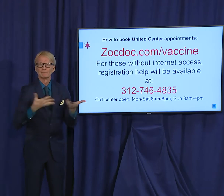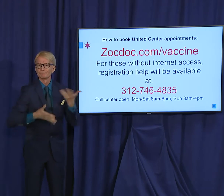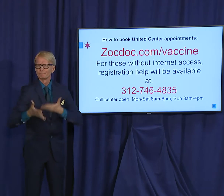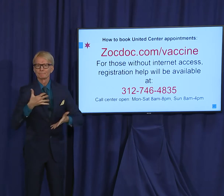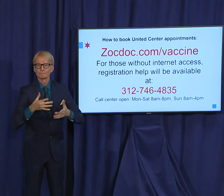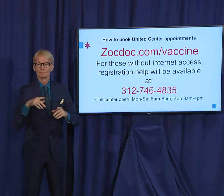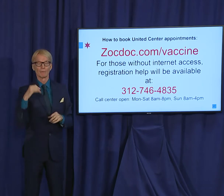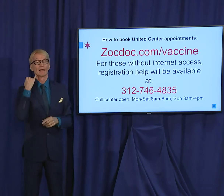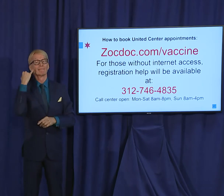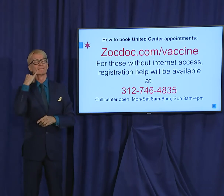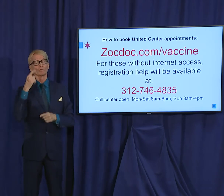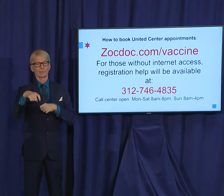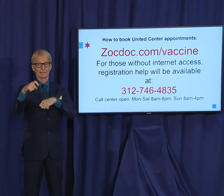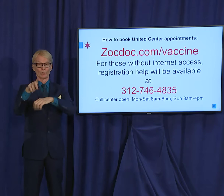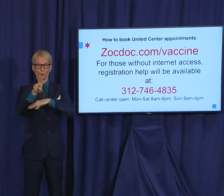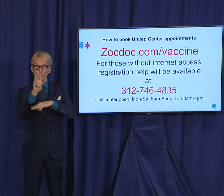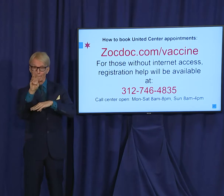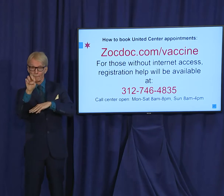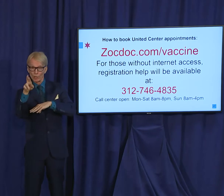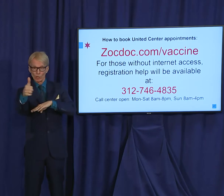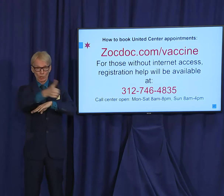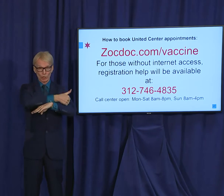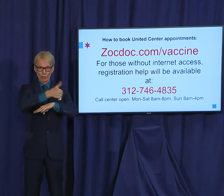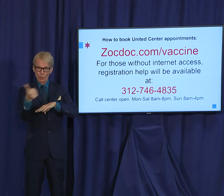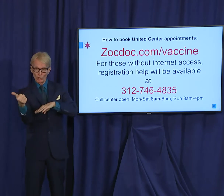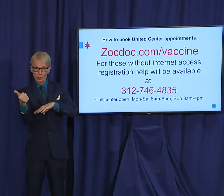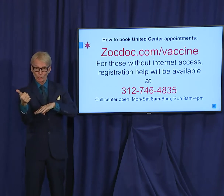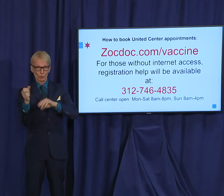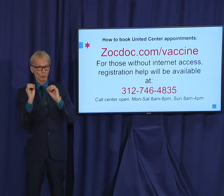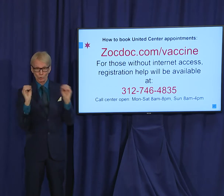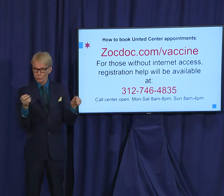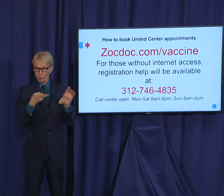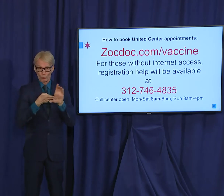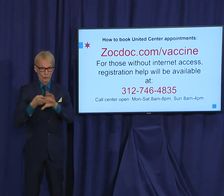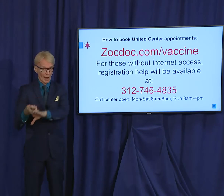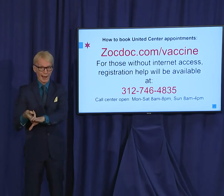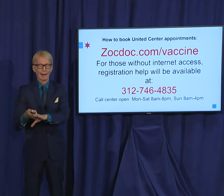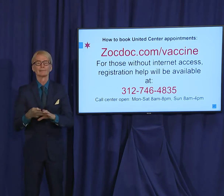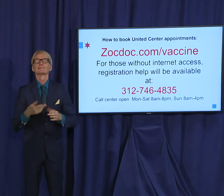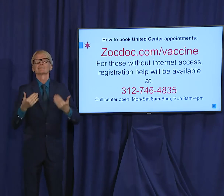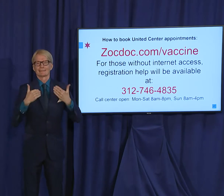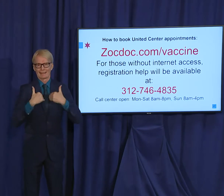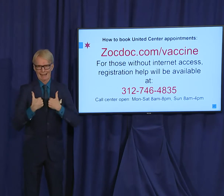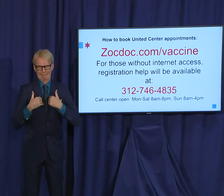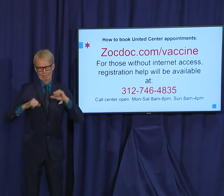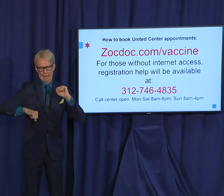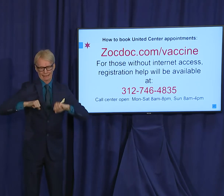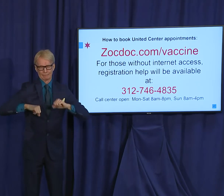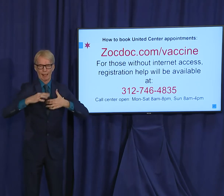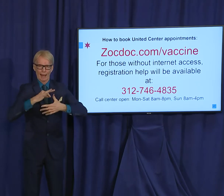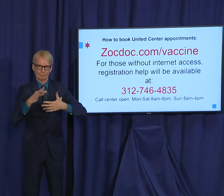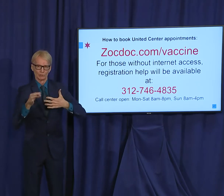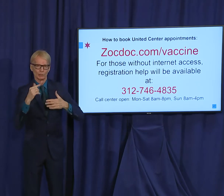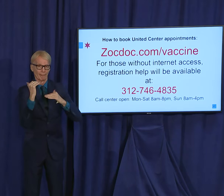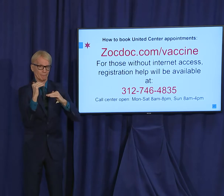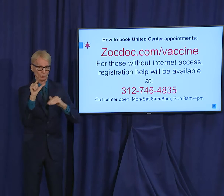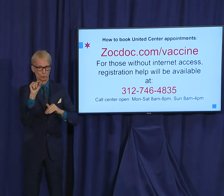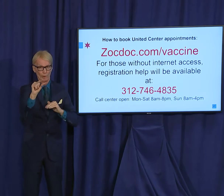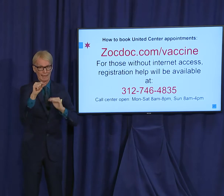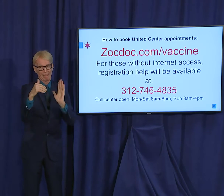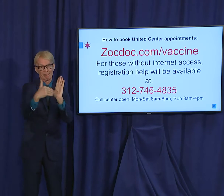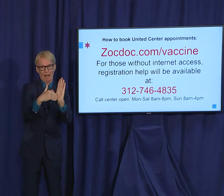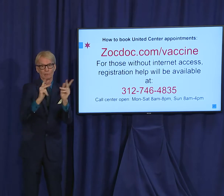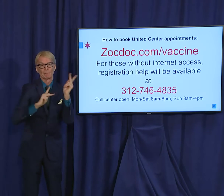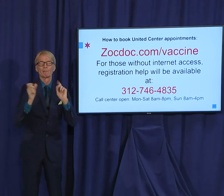partnership with Uber, there will be, for people who are not able to get a ride, there will be a possibility for 20,000 people to be able to